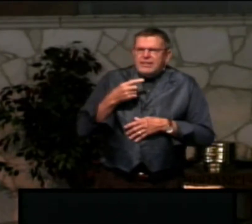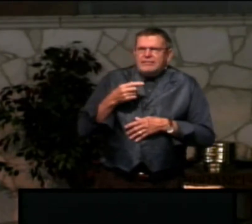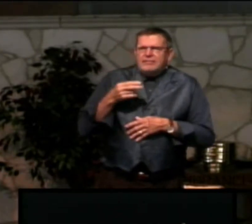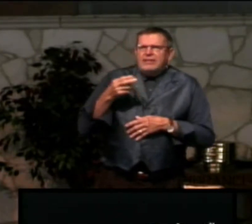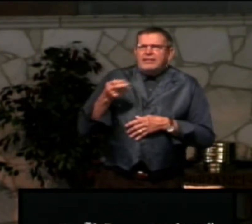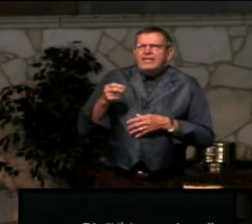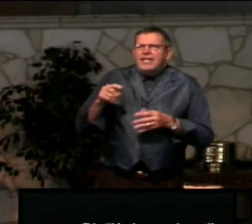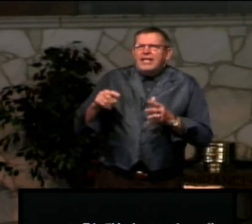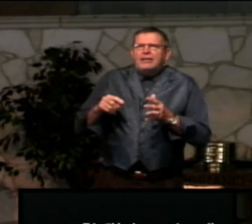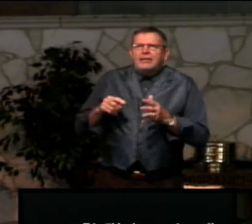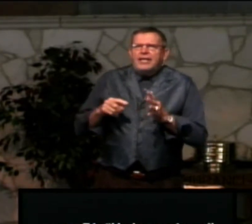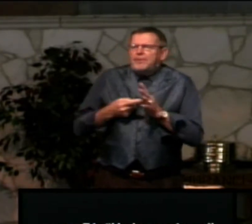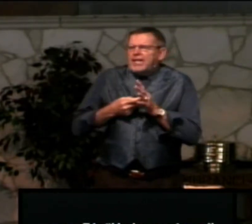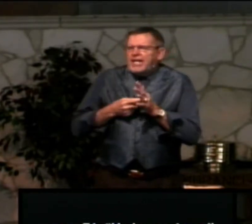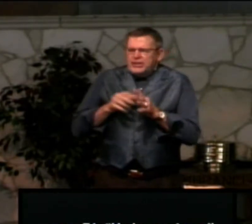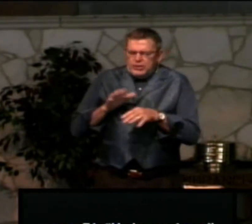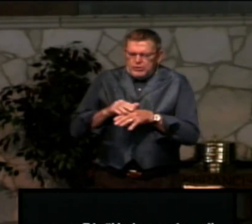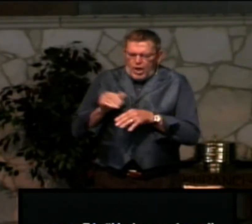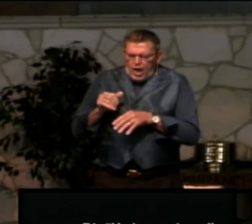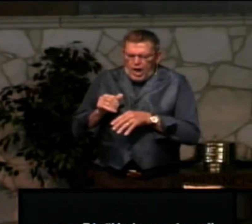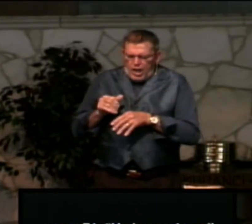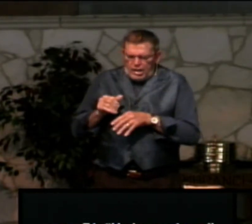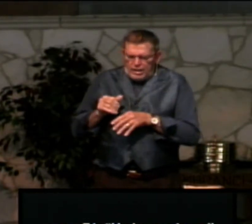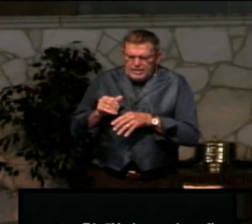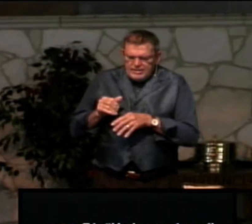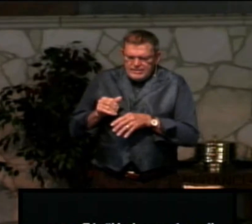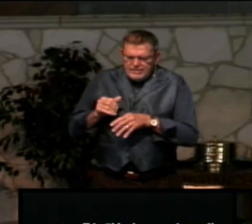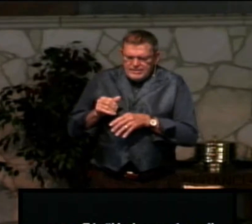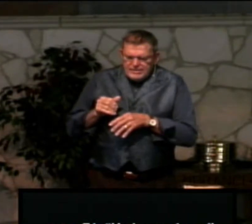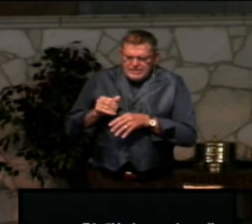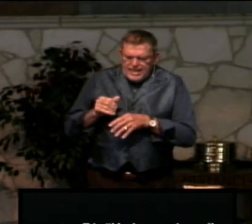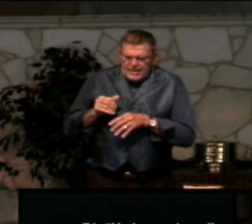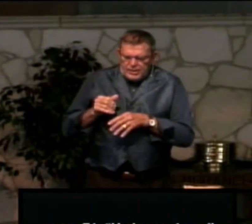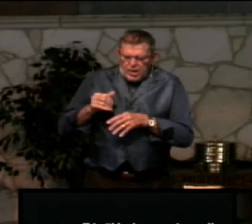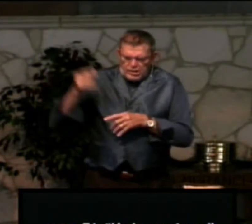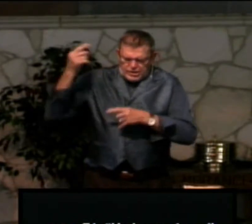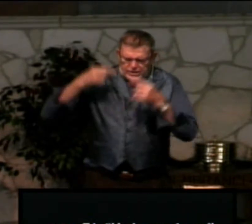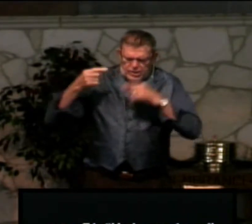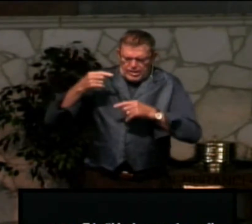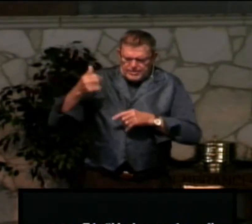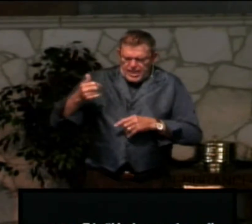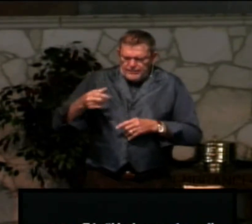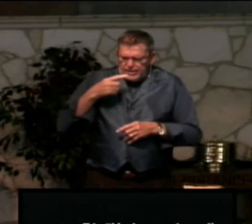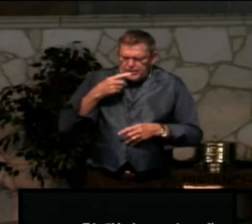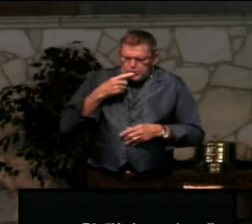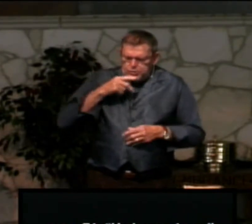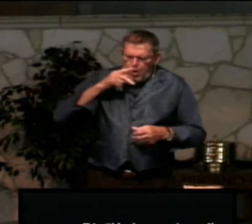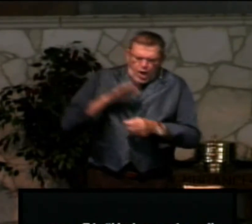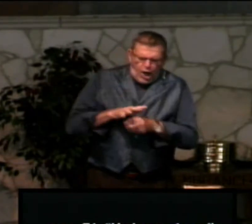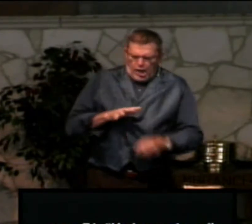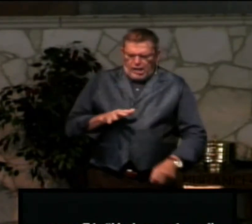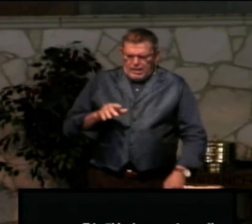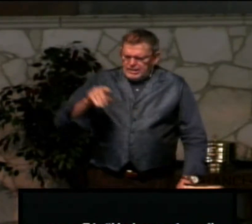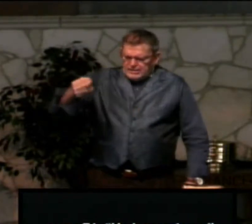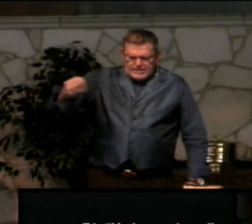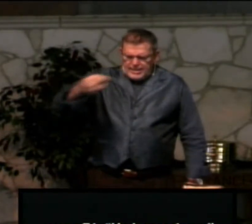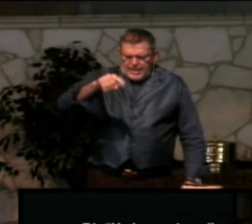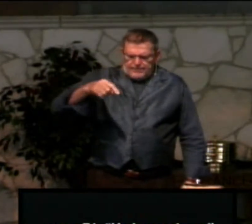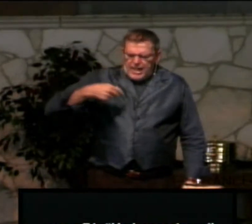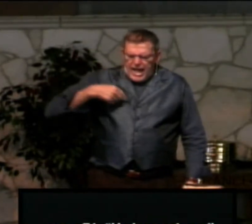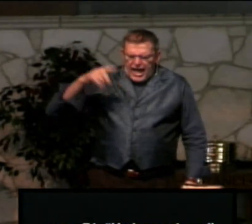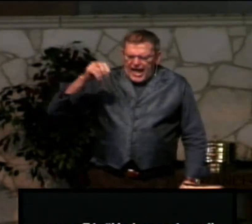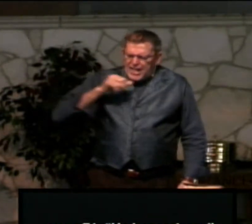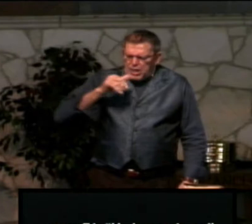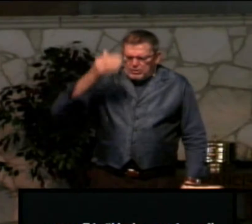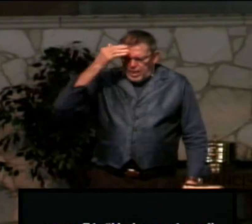says, he began to call down curses on himself, and he swore to